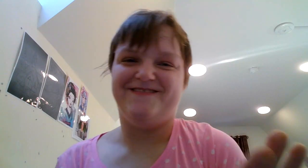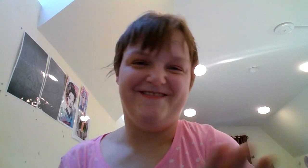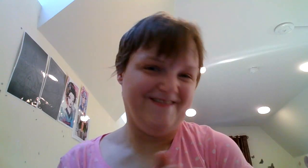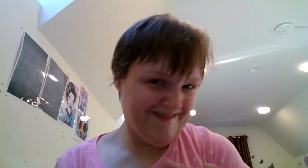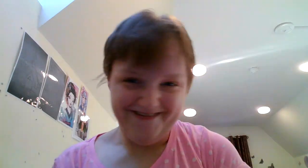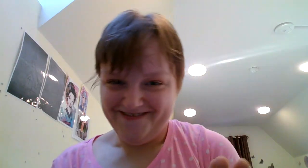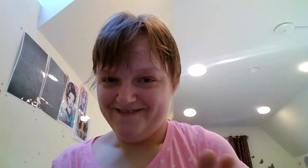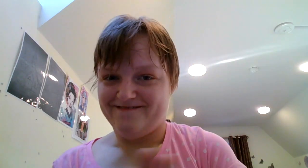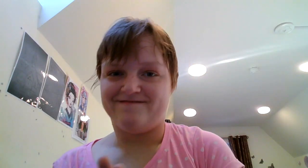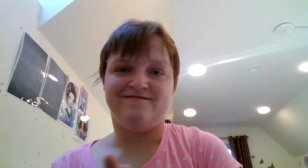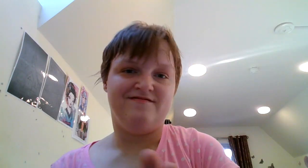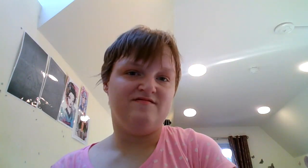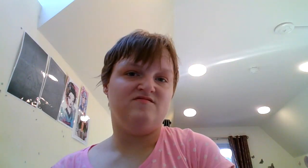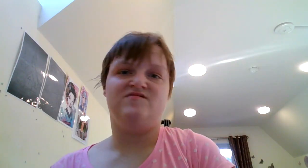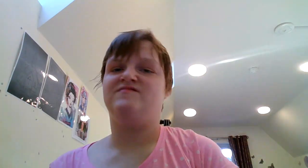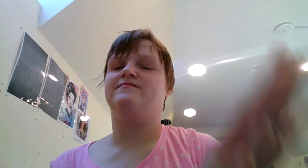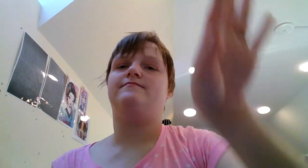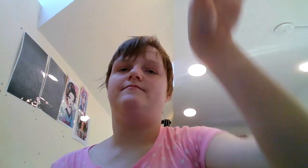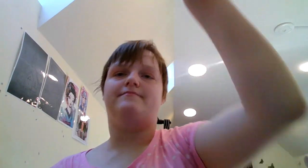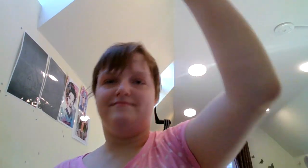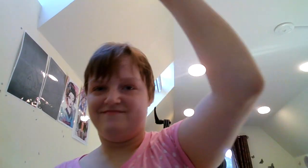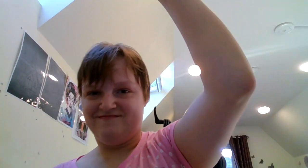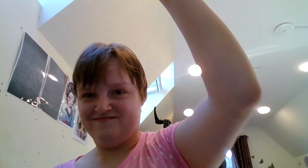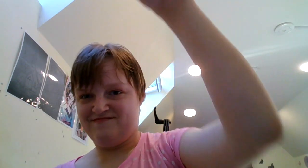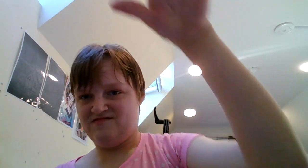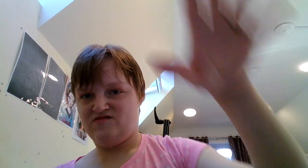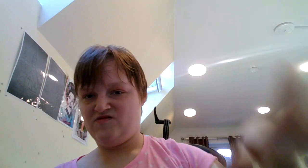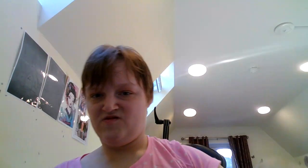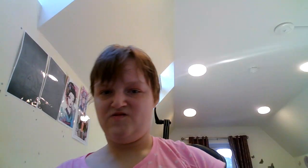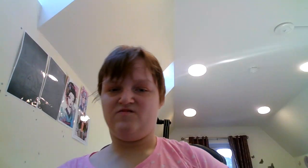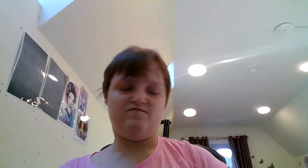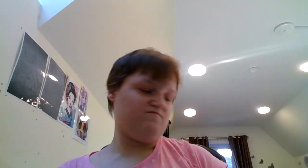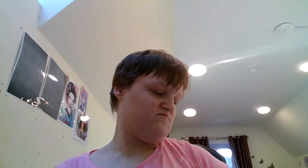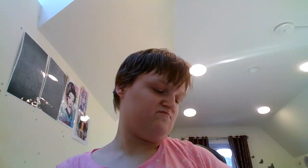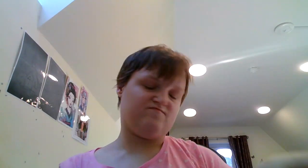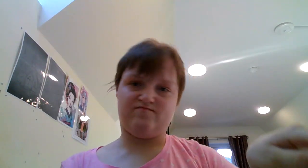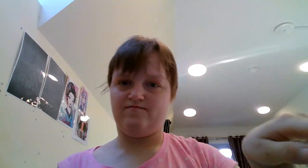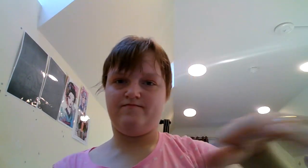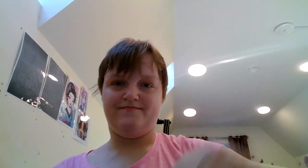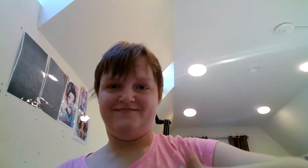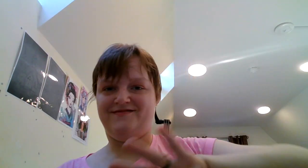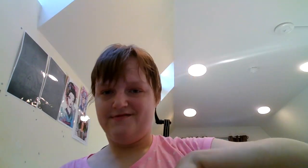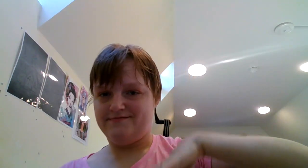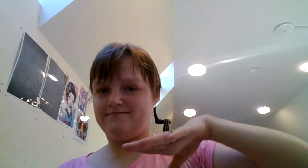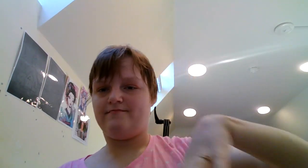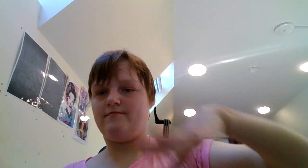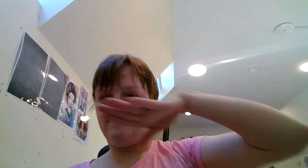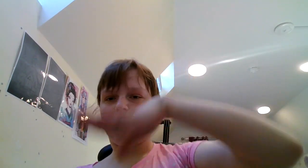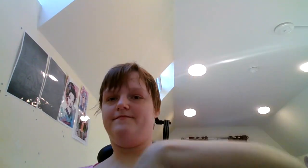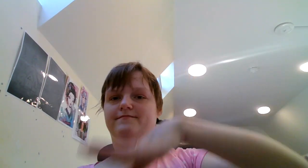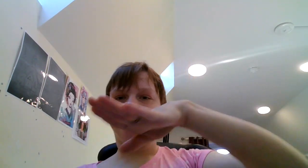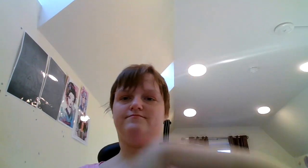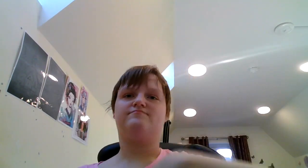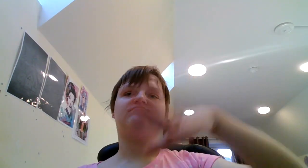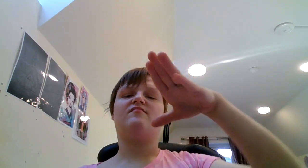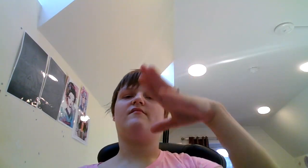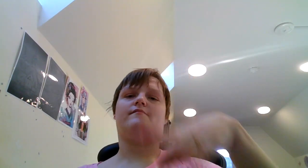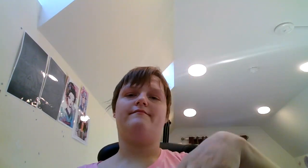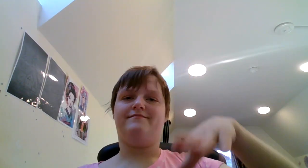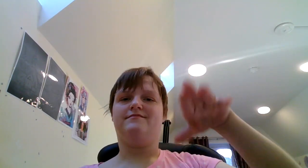high, hyperglycemia. Insulin is a hormone that lowers the level of glucose, a type of sugar,